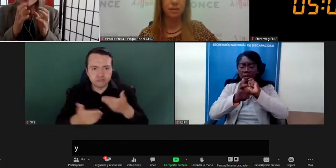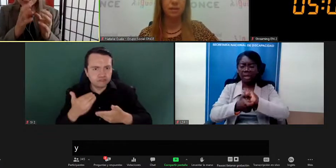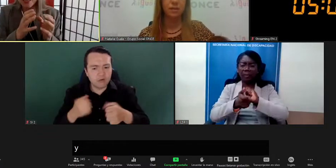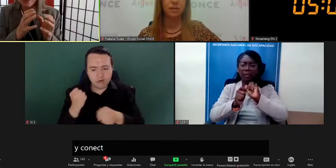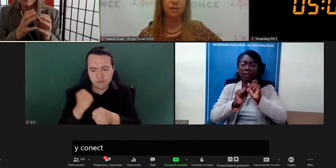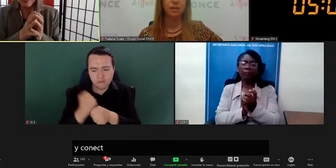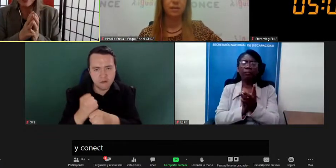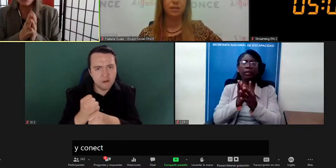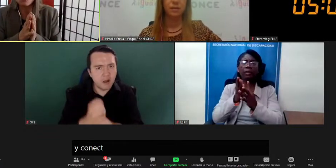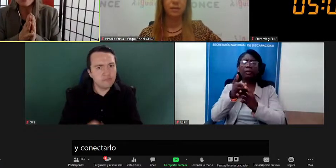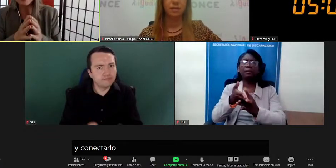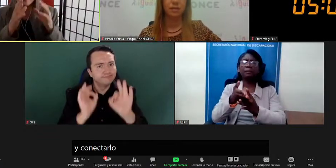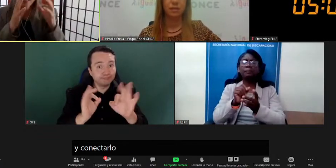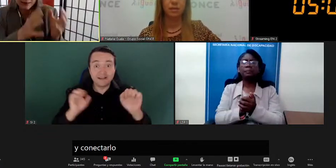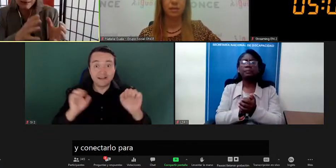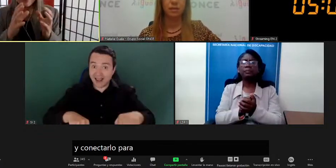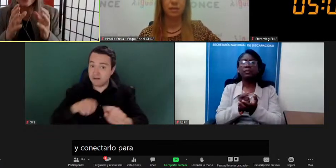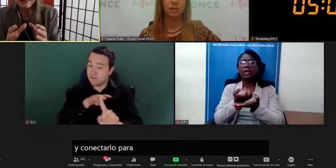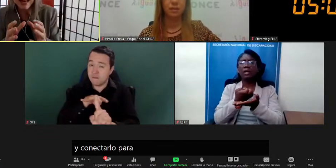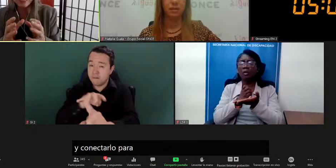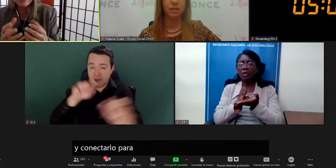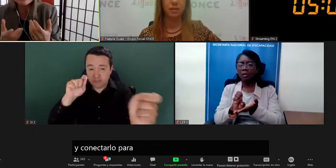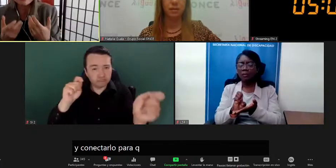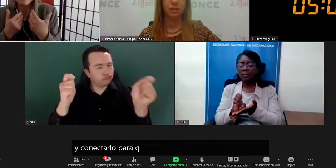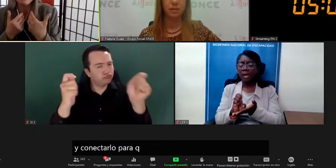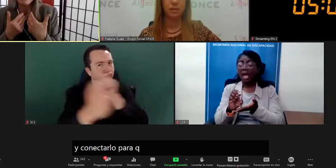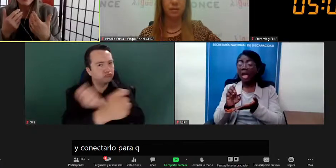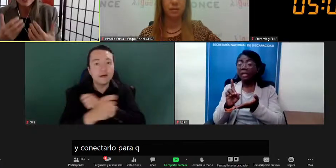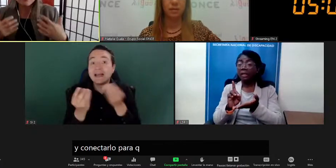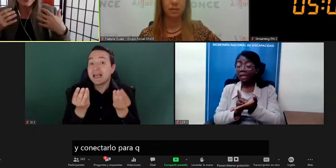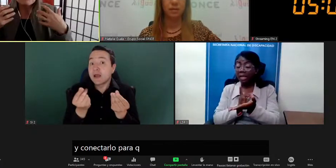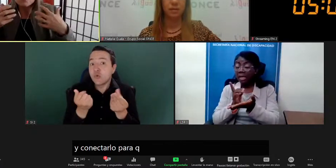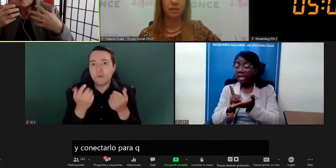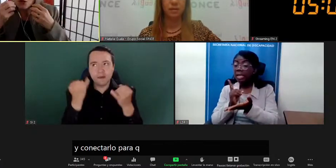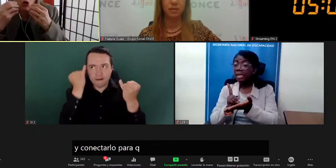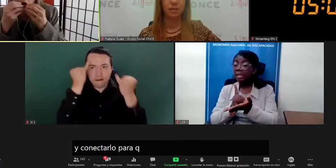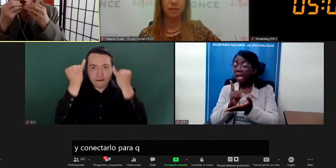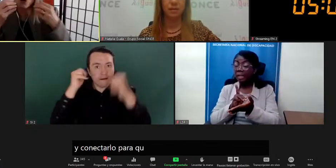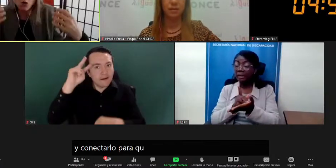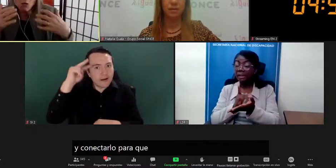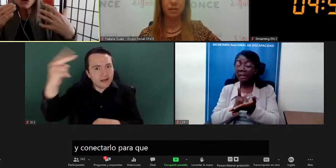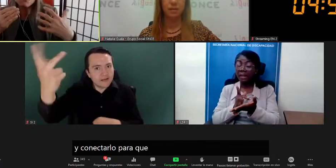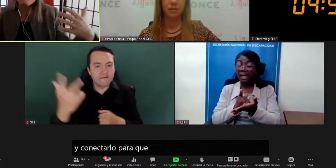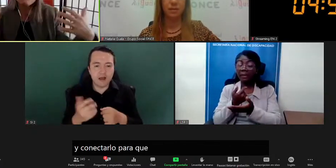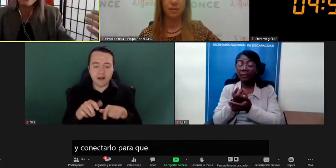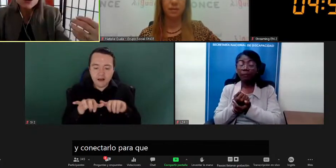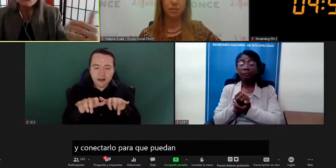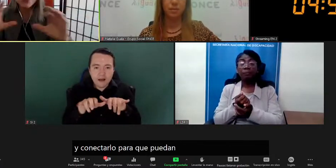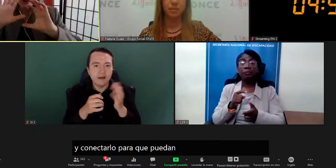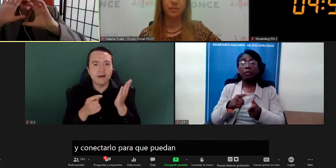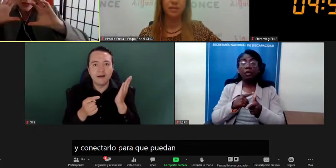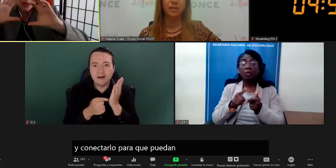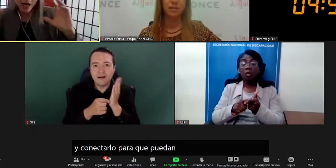leading innovation through the digital and creative economy